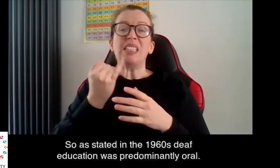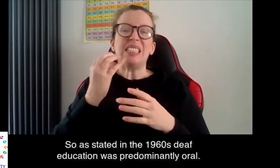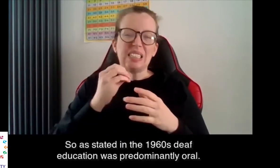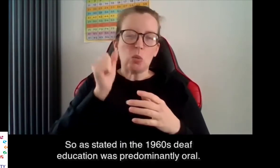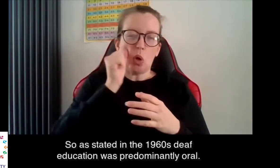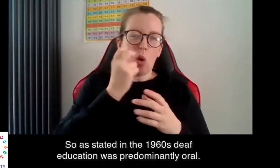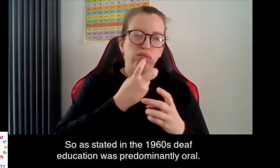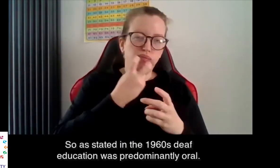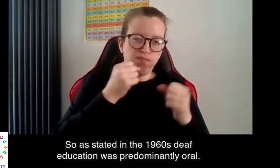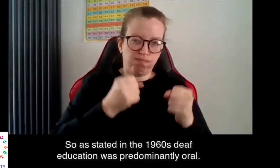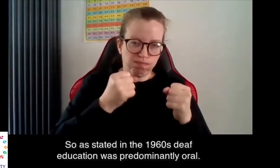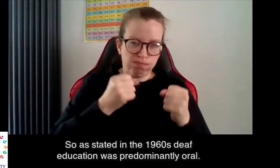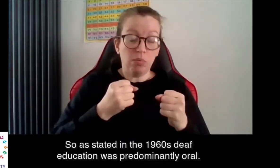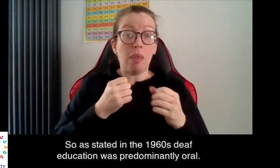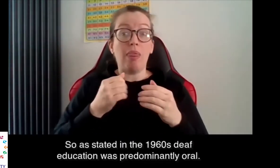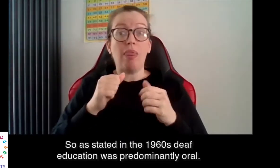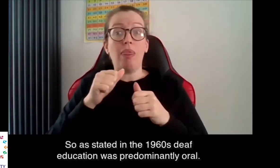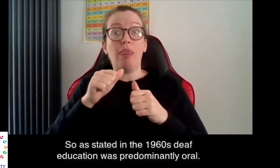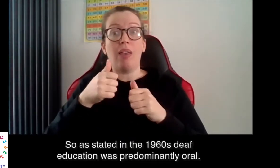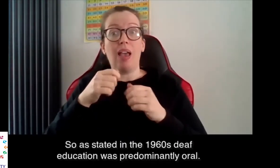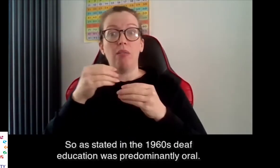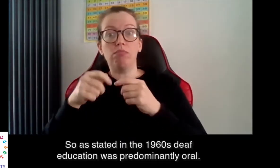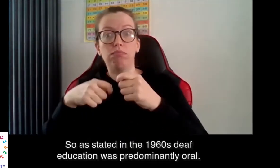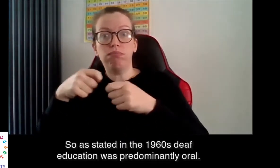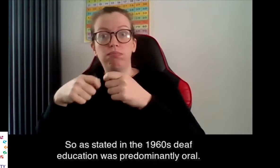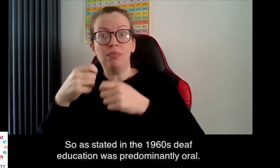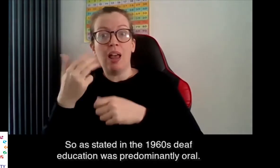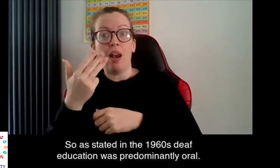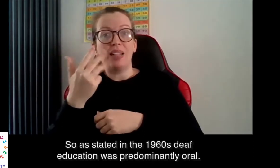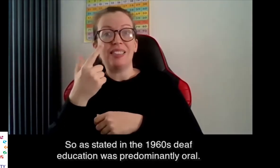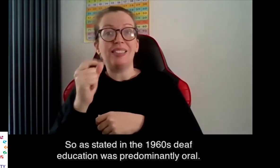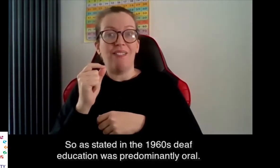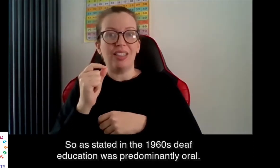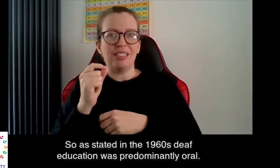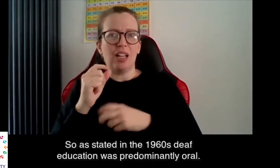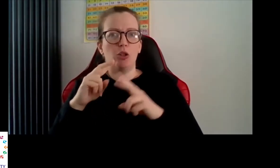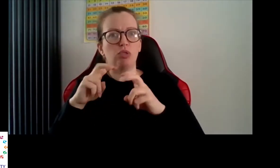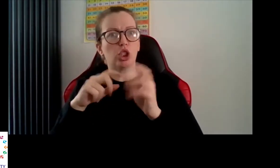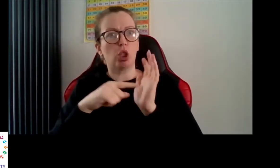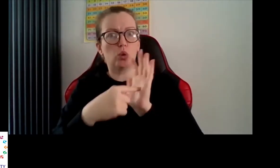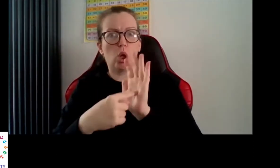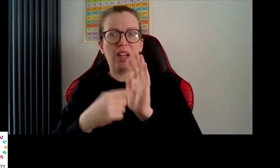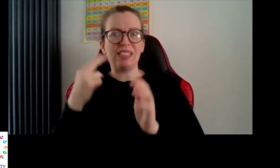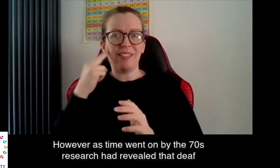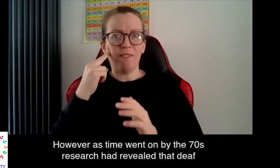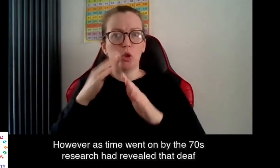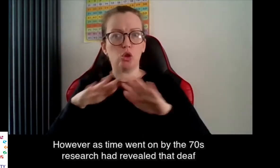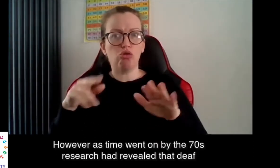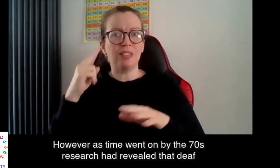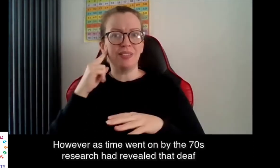So, as stated, in the 1960s, deaf education was predominantly oral. However, as time went on,